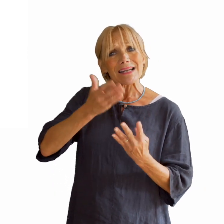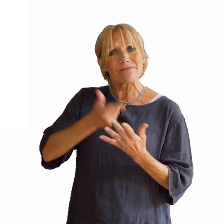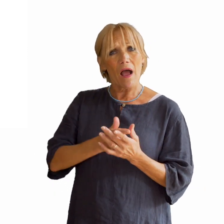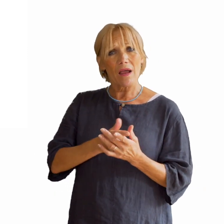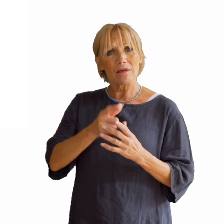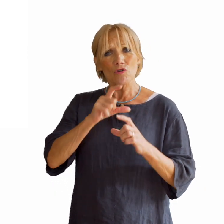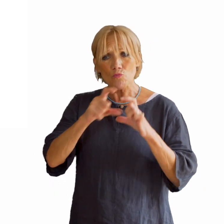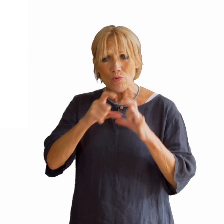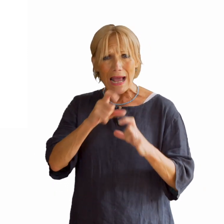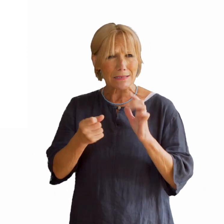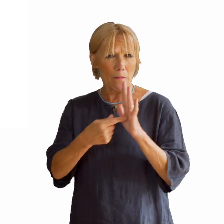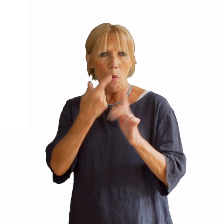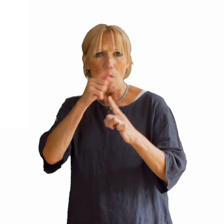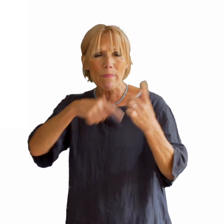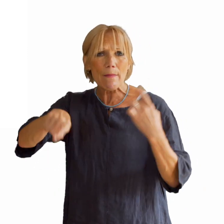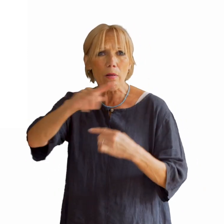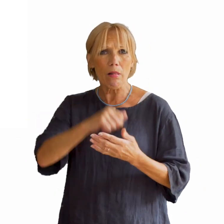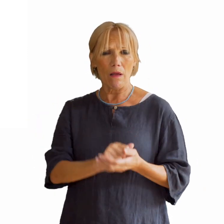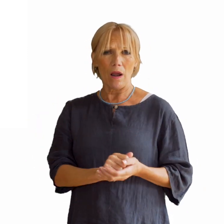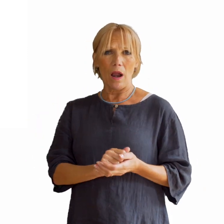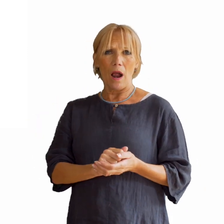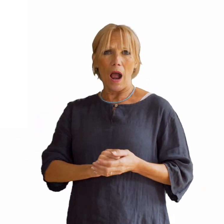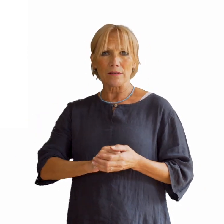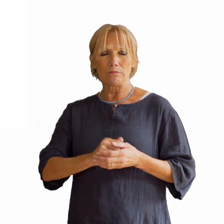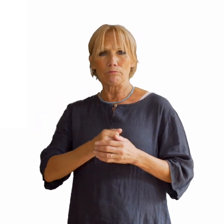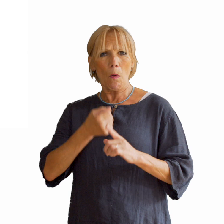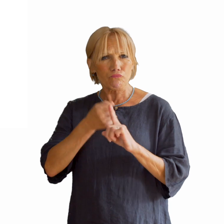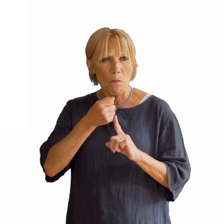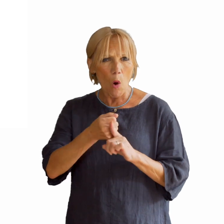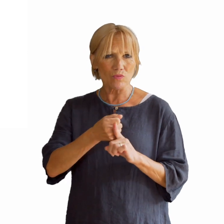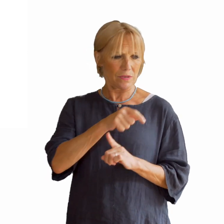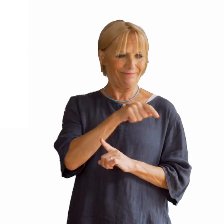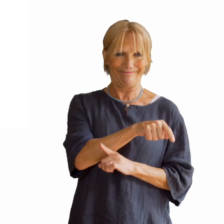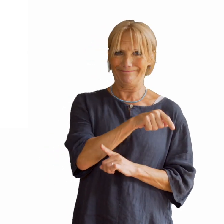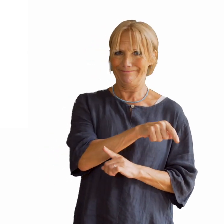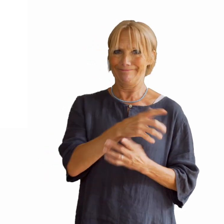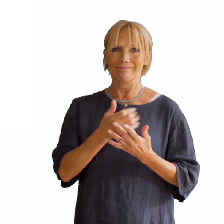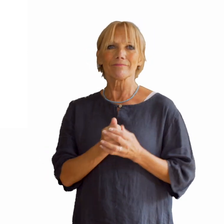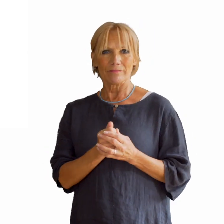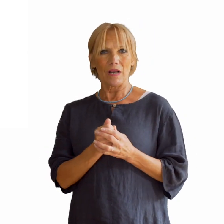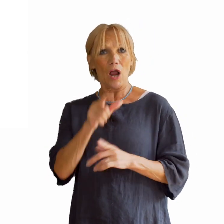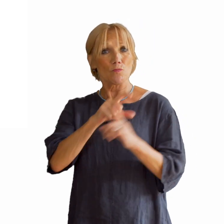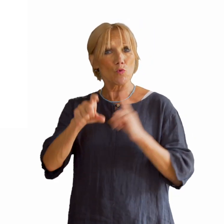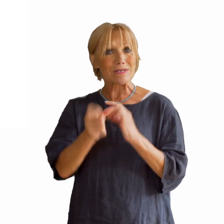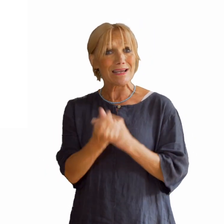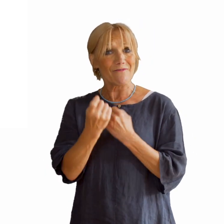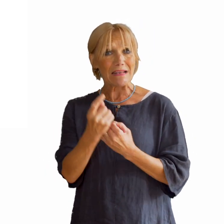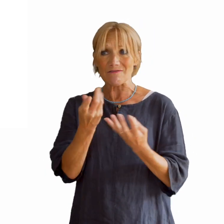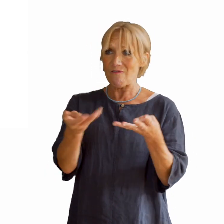and communicating with key people and visibly promoting the meeting centre at community events and forums can help with